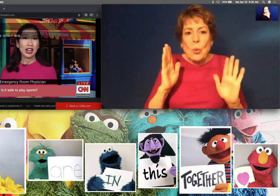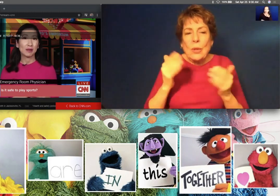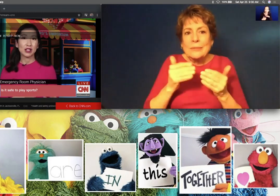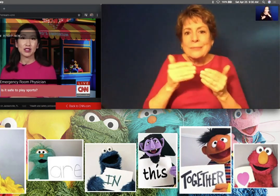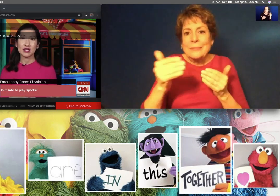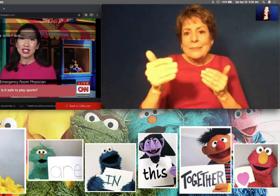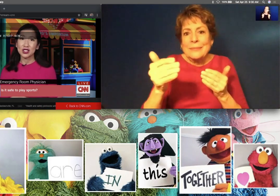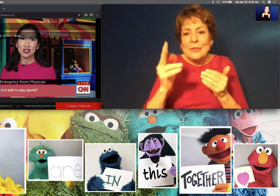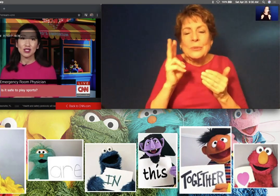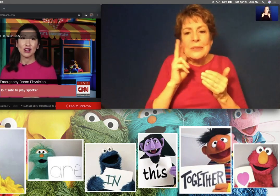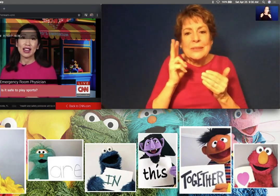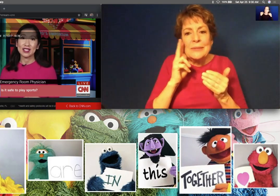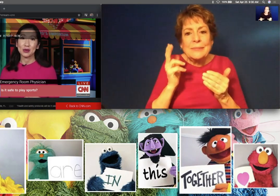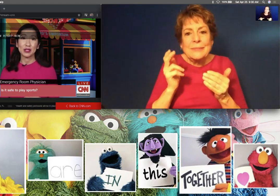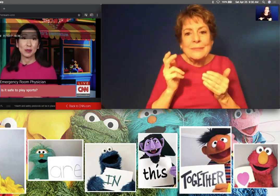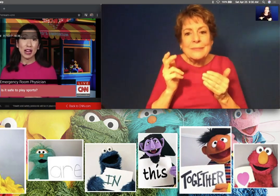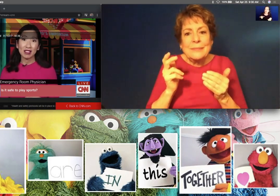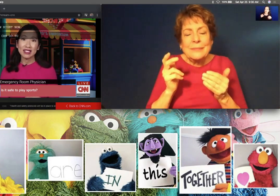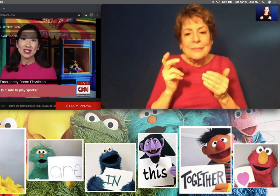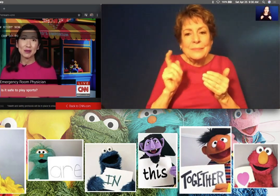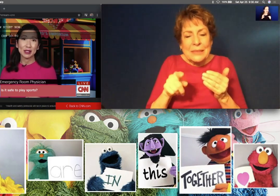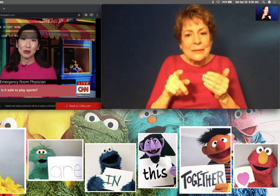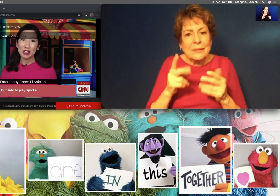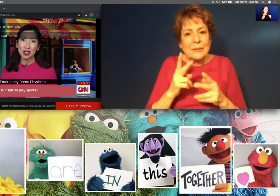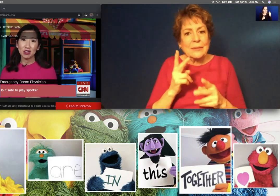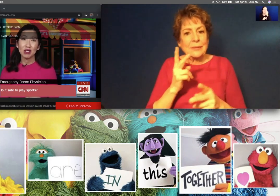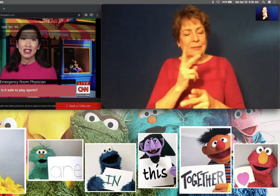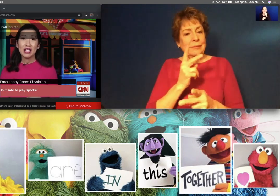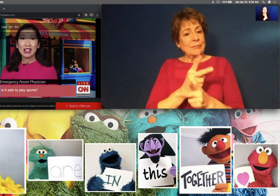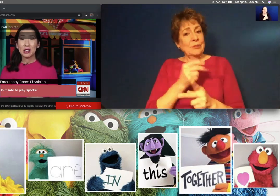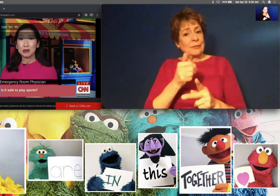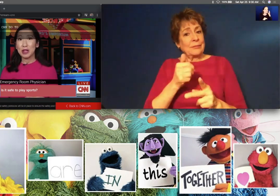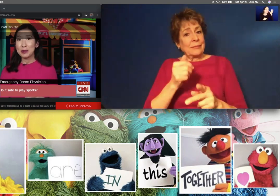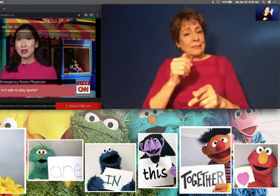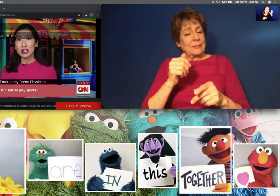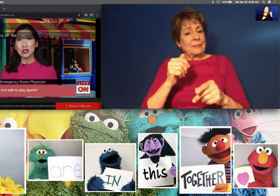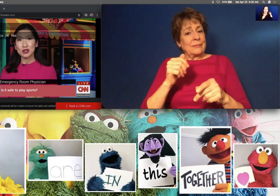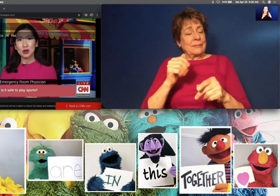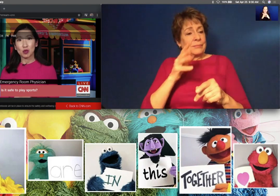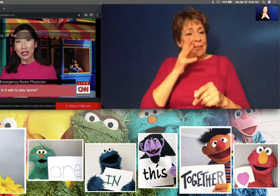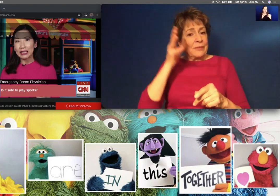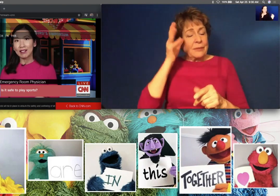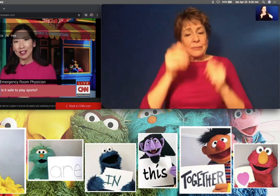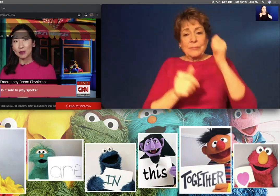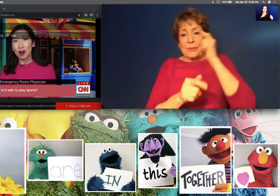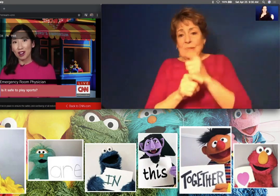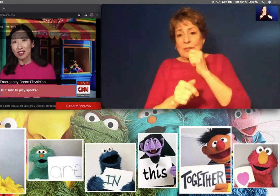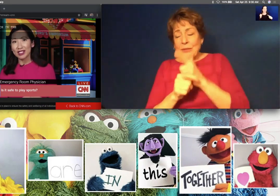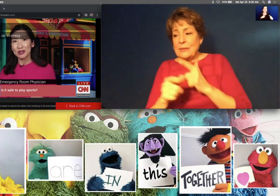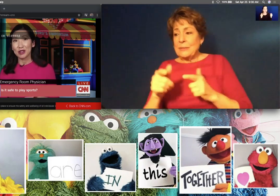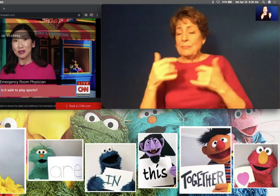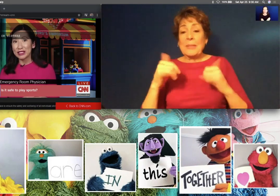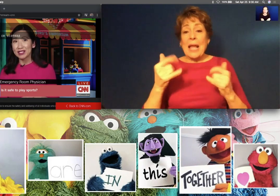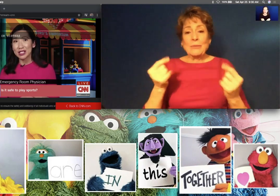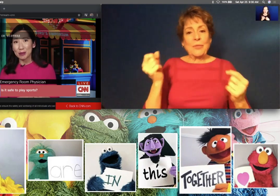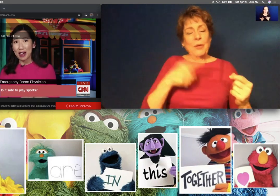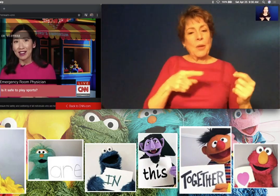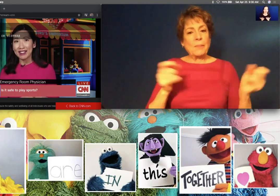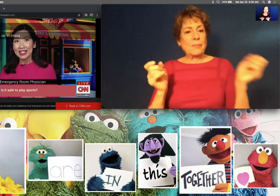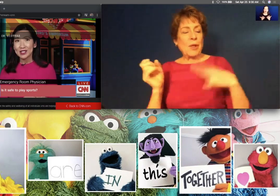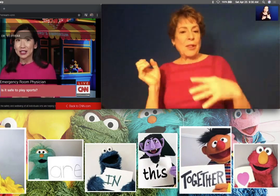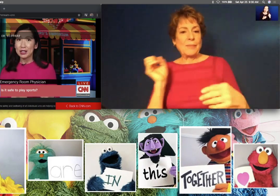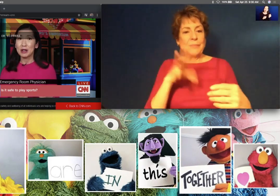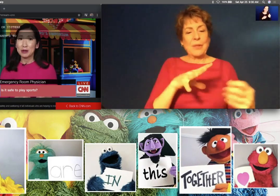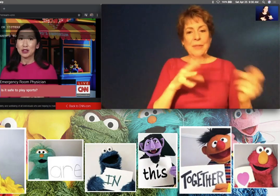if you have brothers or sisters, or ask one of your parents to play with you. Maybe you can do some running in a park or a field